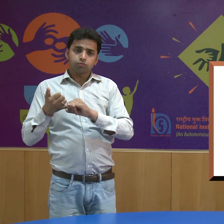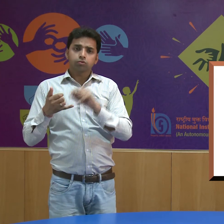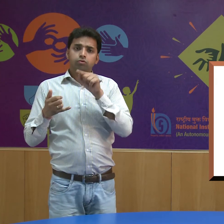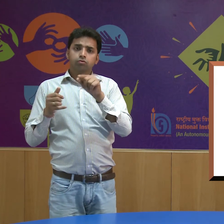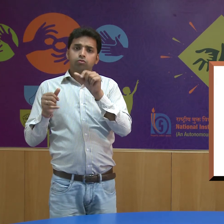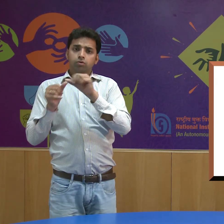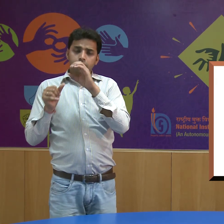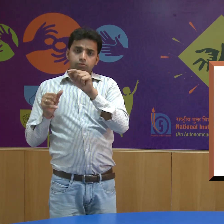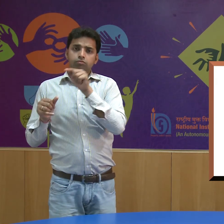signlanguage@nios.ac.in.